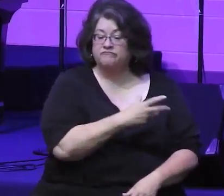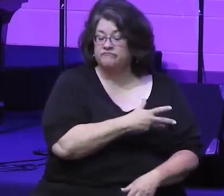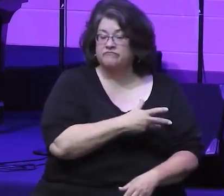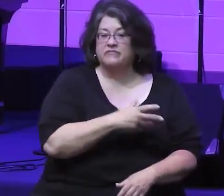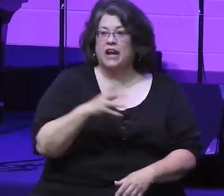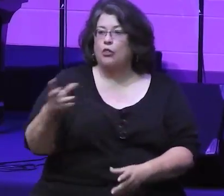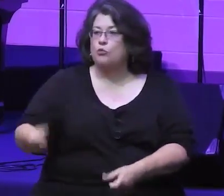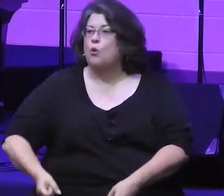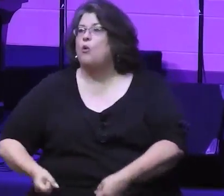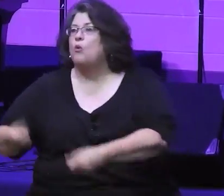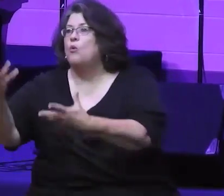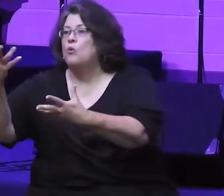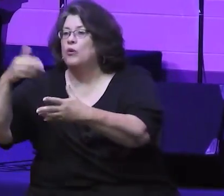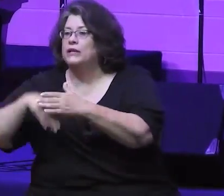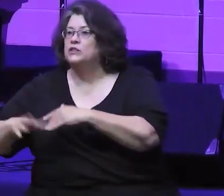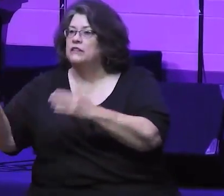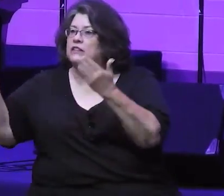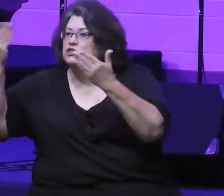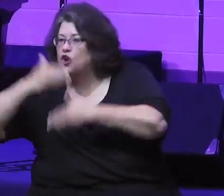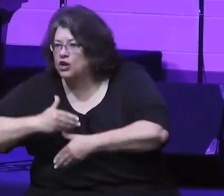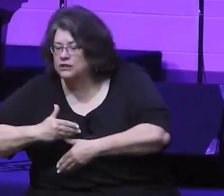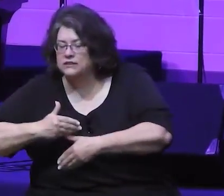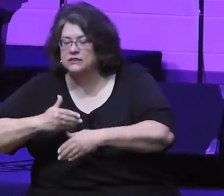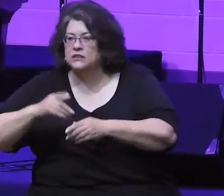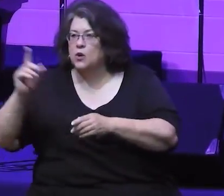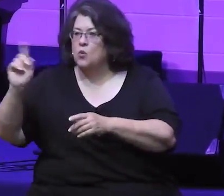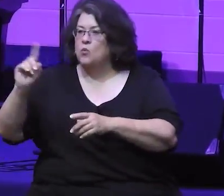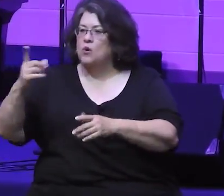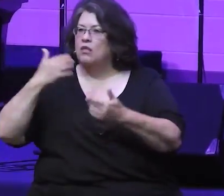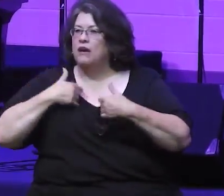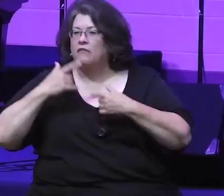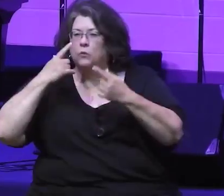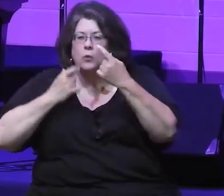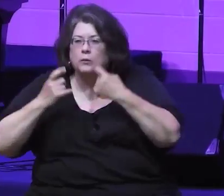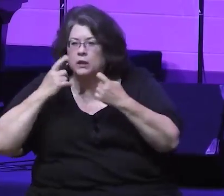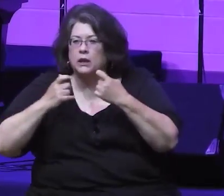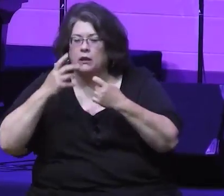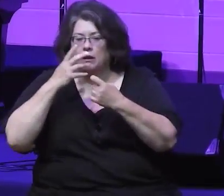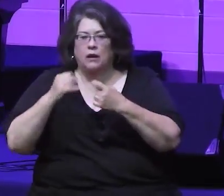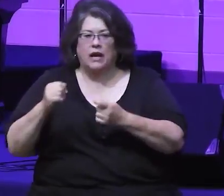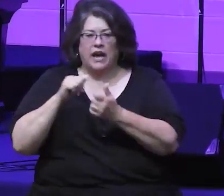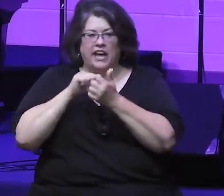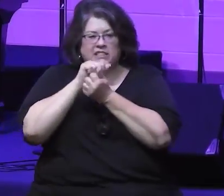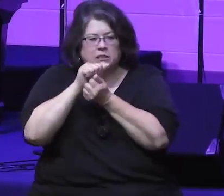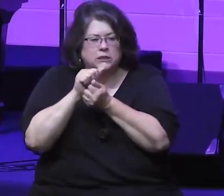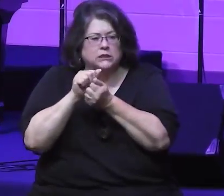outside into the darkness where there will be weeping and gnashing of teeth.